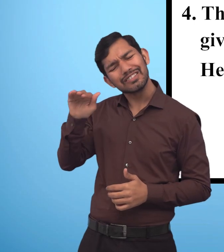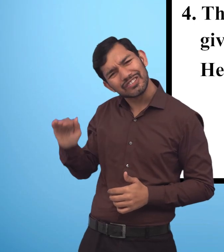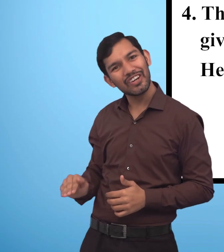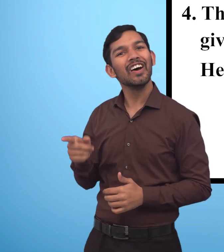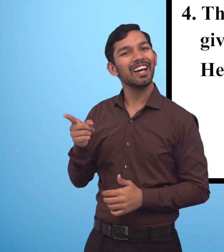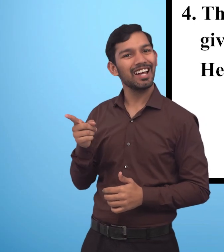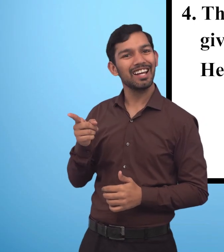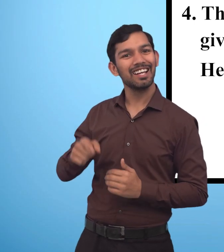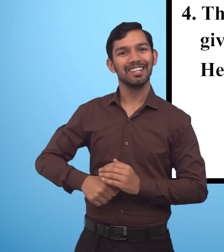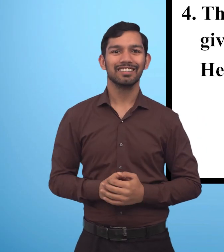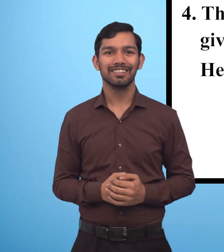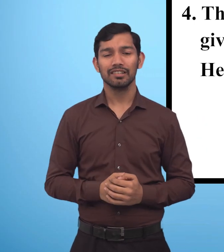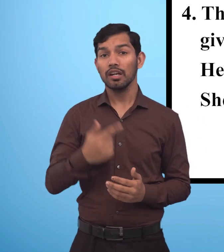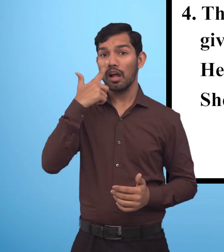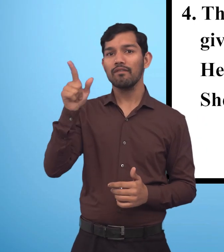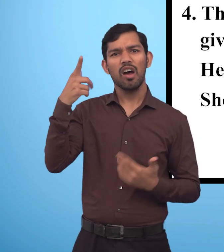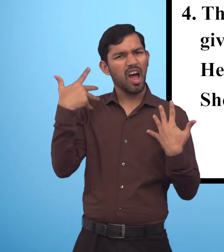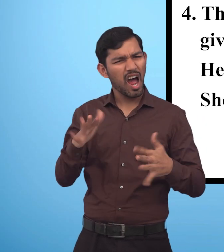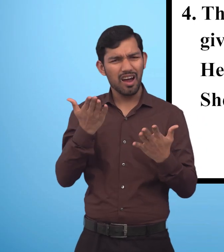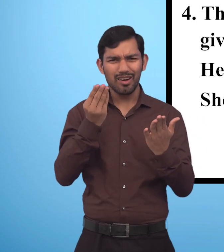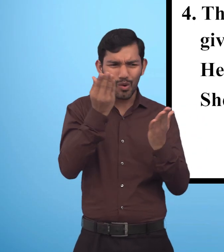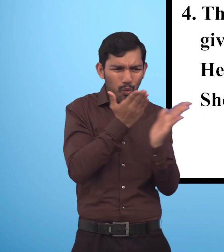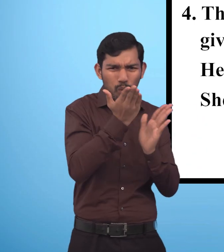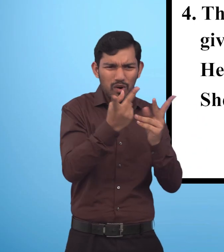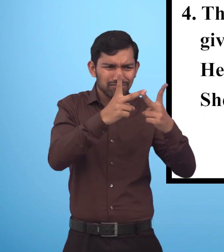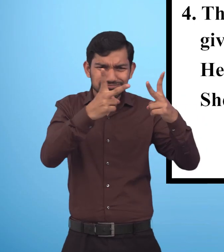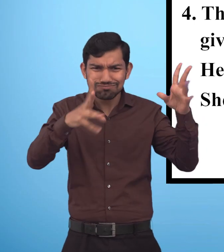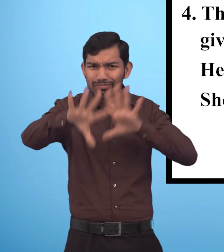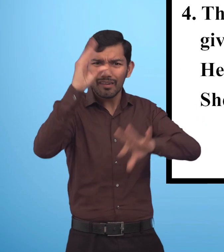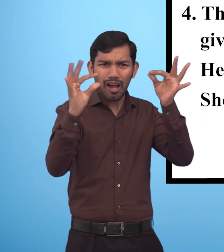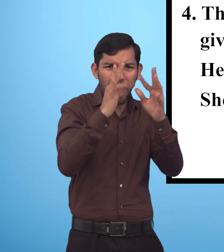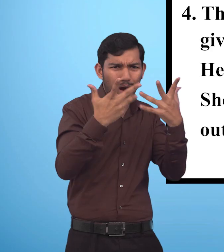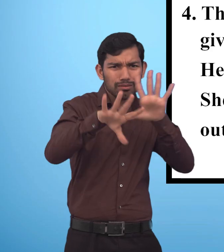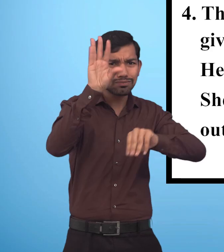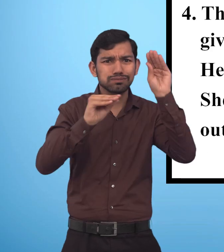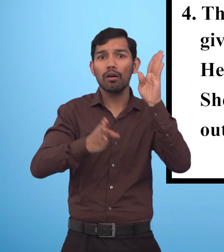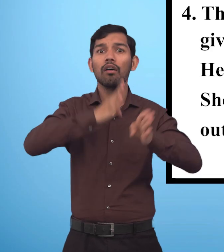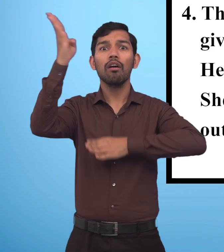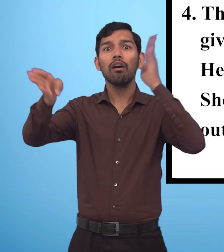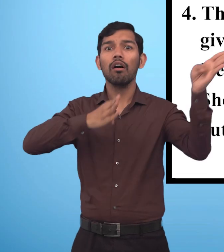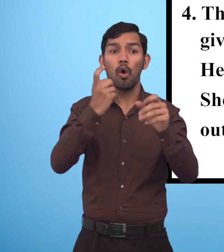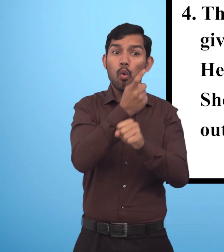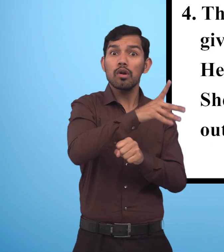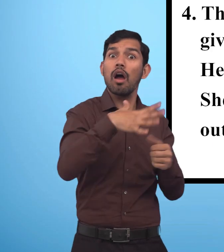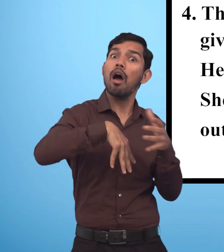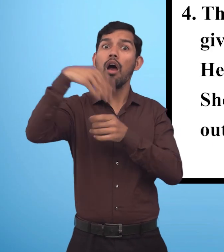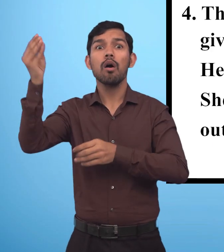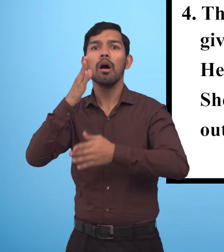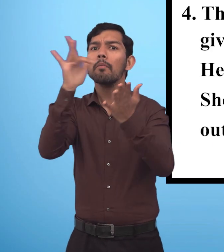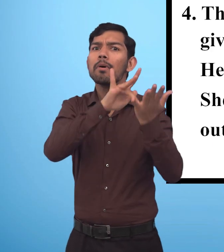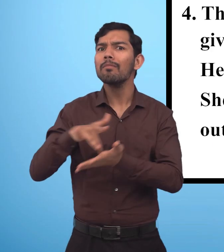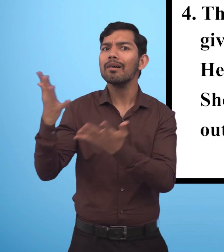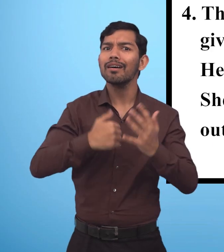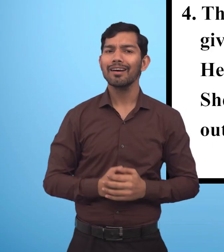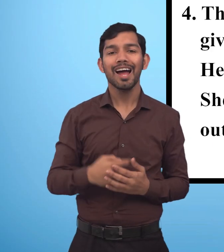helped her too. She learned many styles, even ones from outside Gujarat: